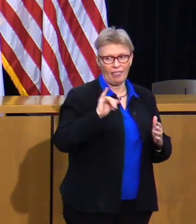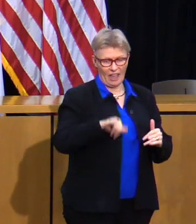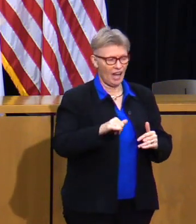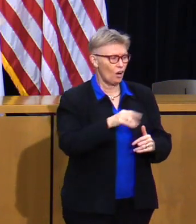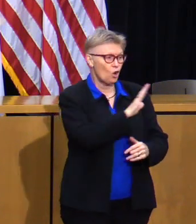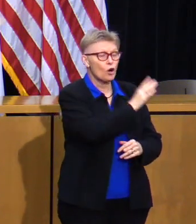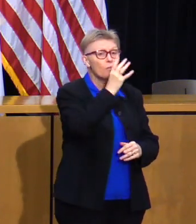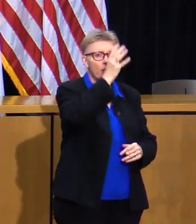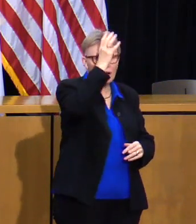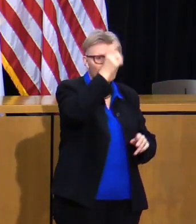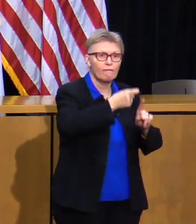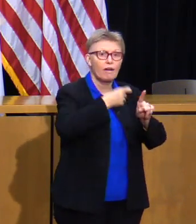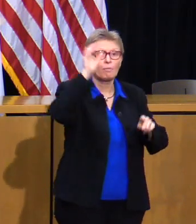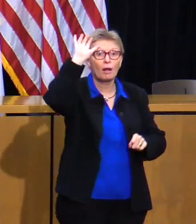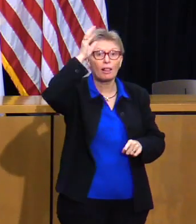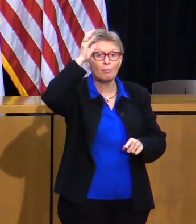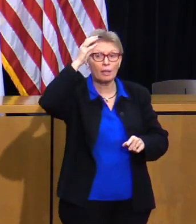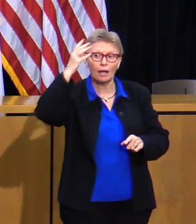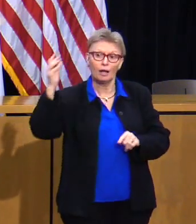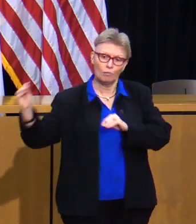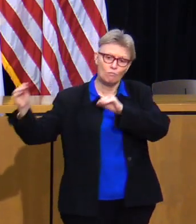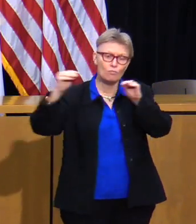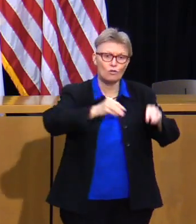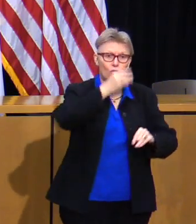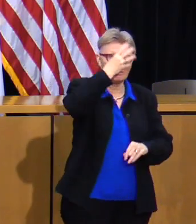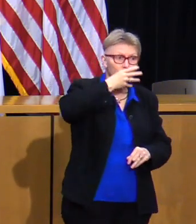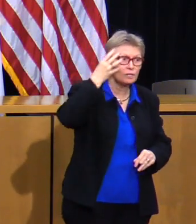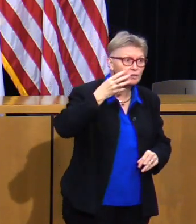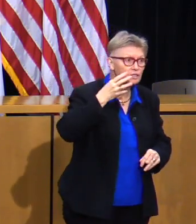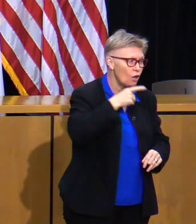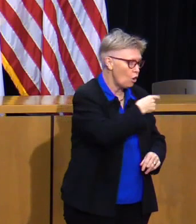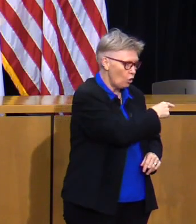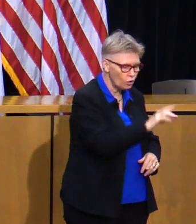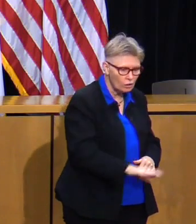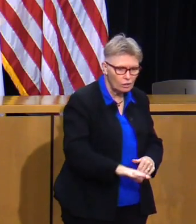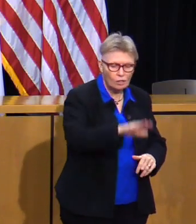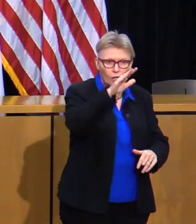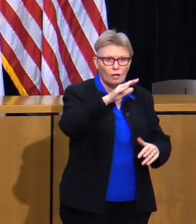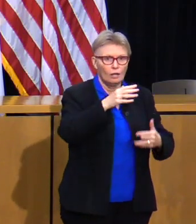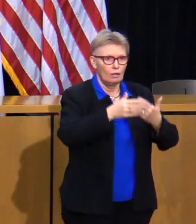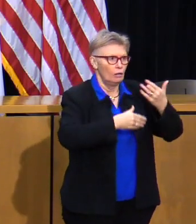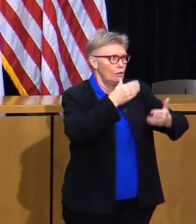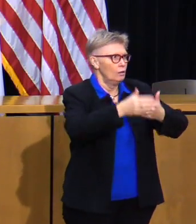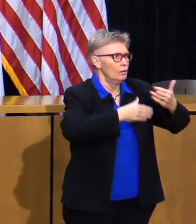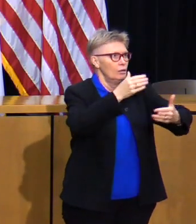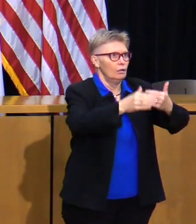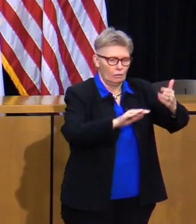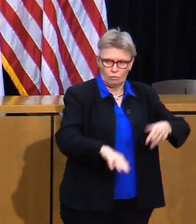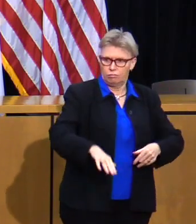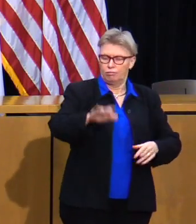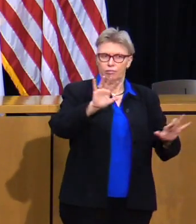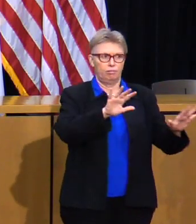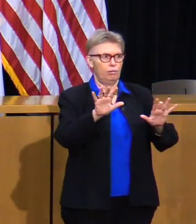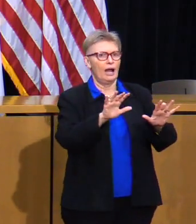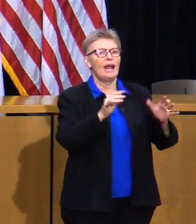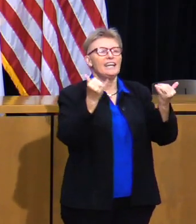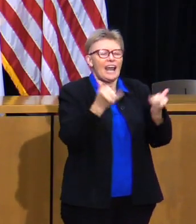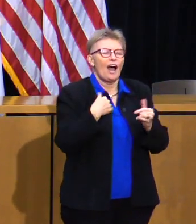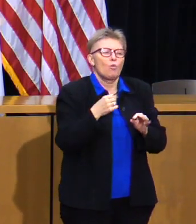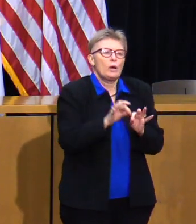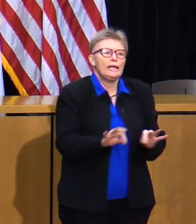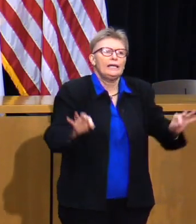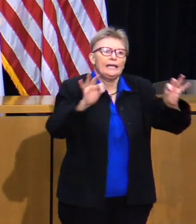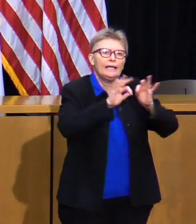Colombia, Justice Wendlandt will bring her voice to our highest court, a voice we need now more